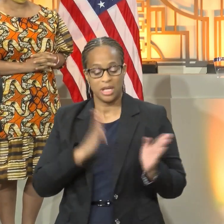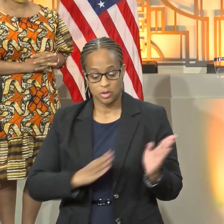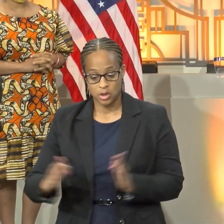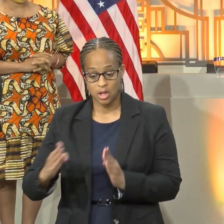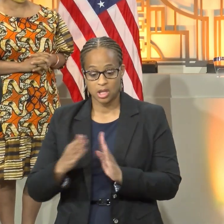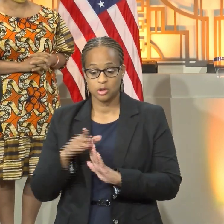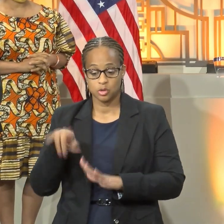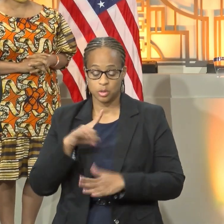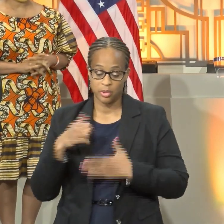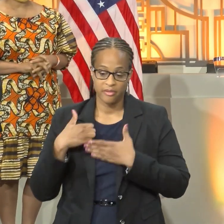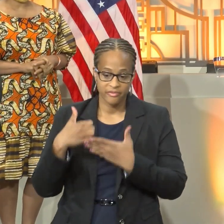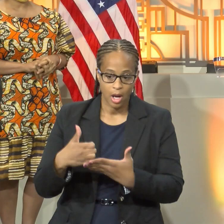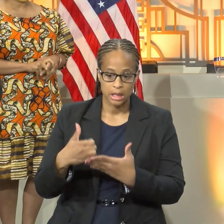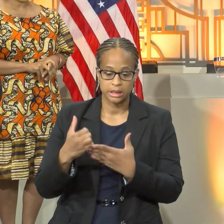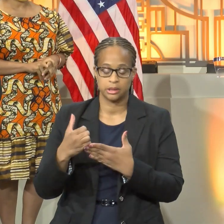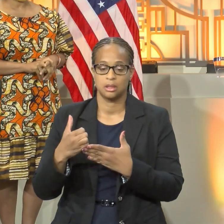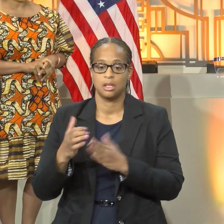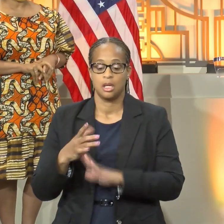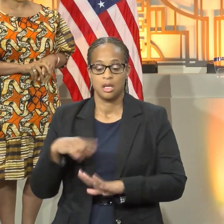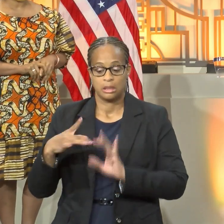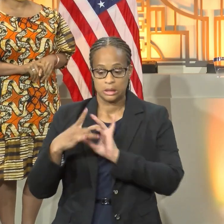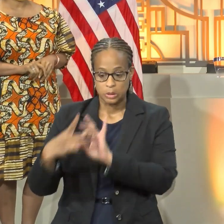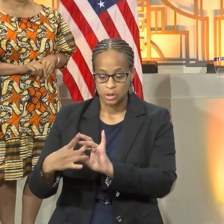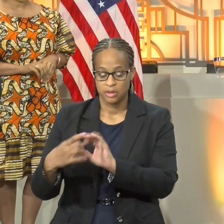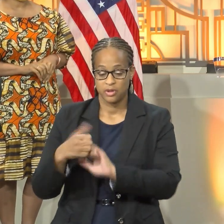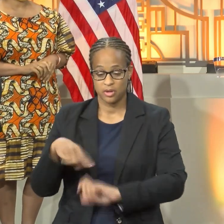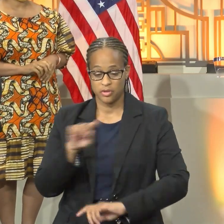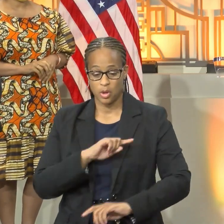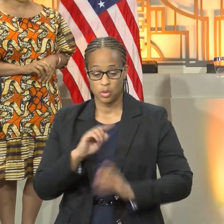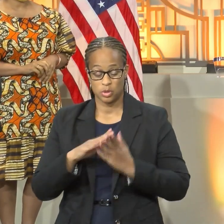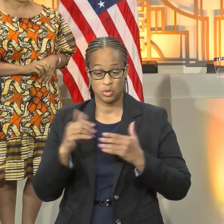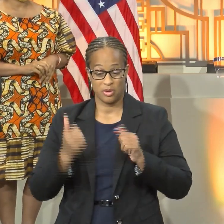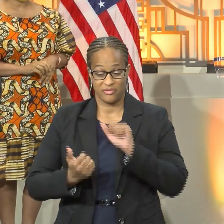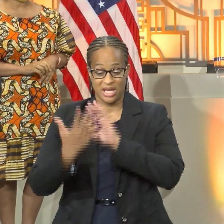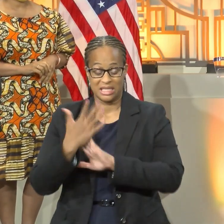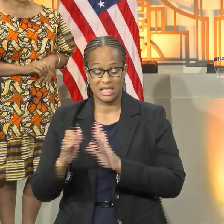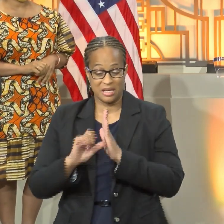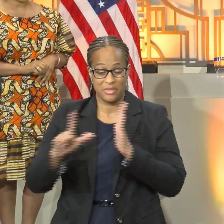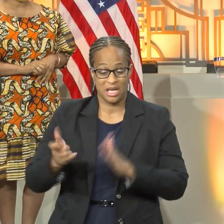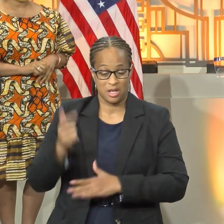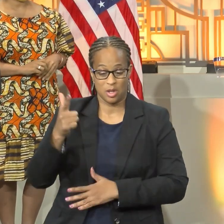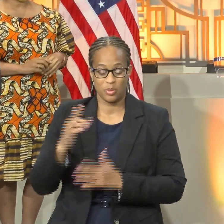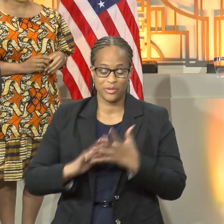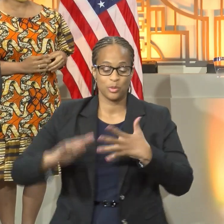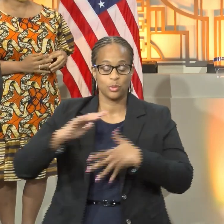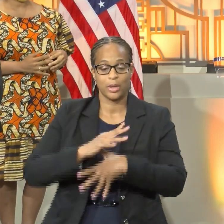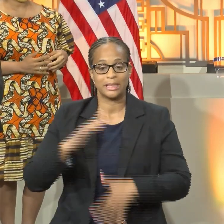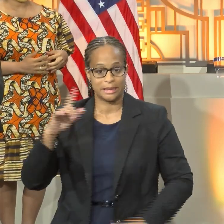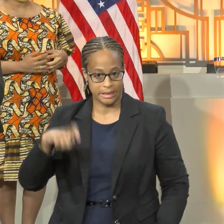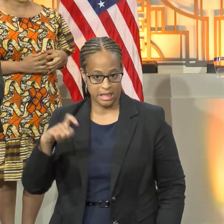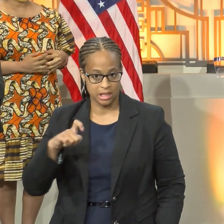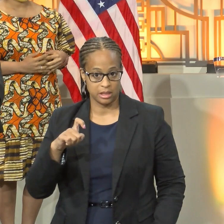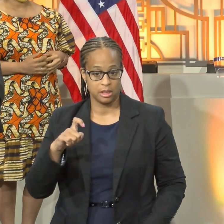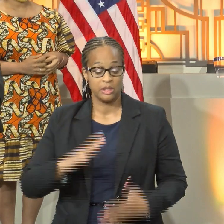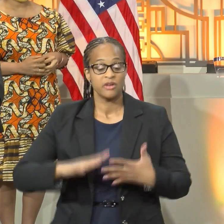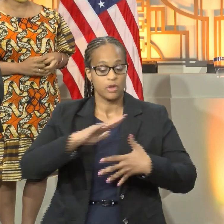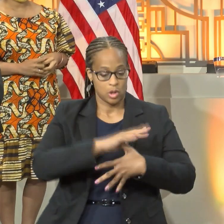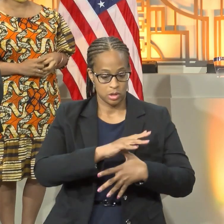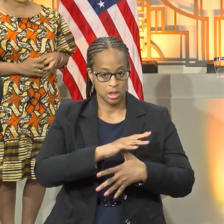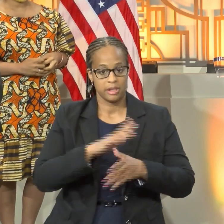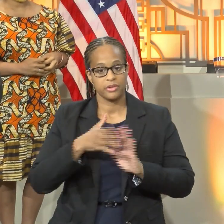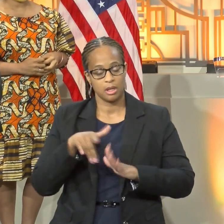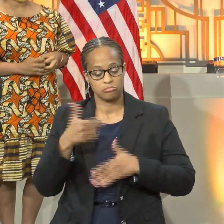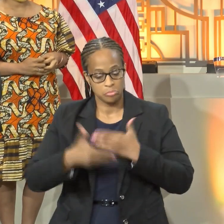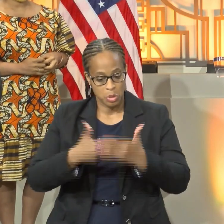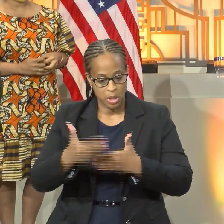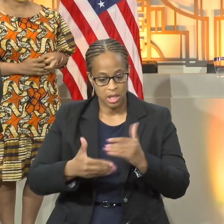a lifeline to those facing immediate eviction with the greatest need, and we will work through that